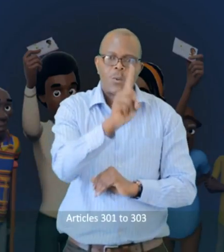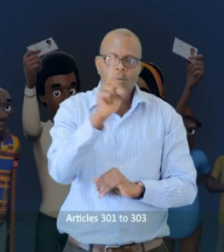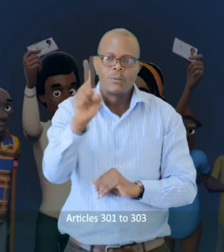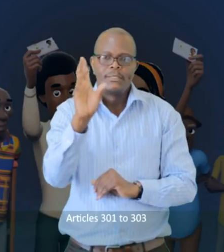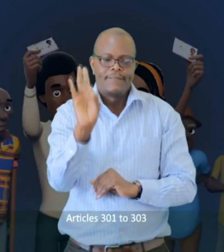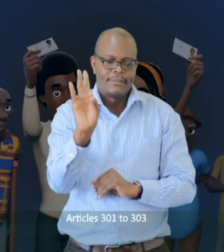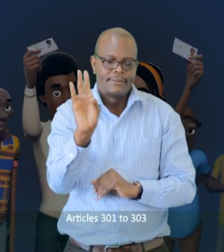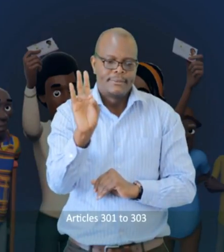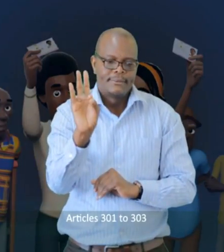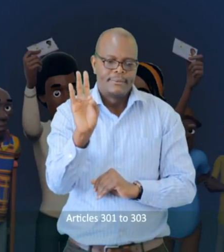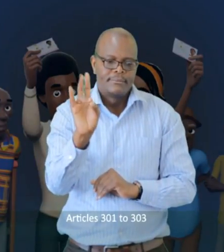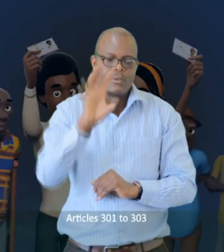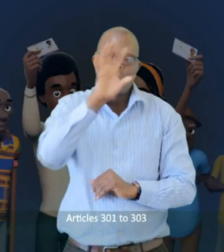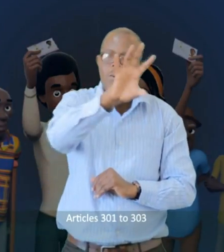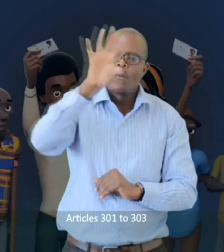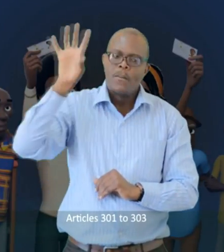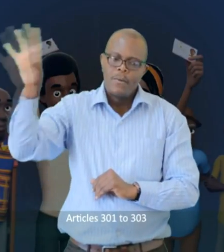Articles 301 to 303.